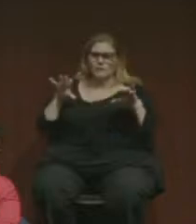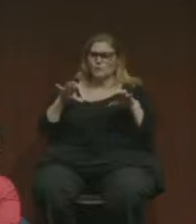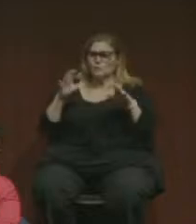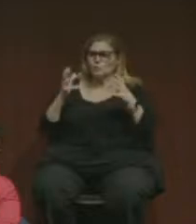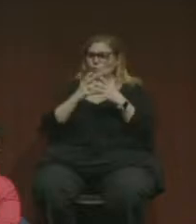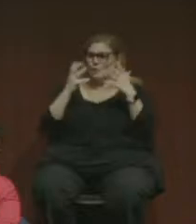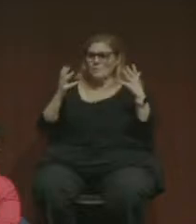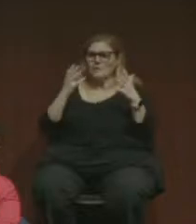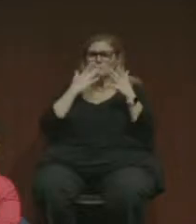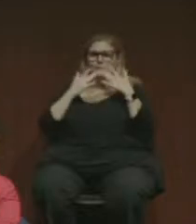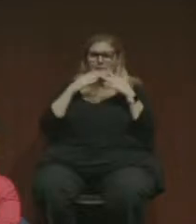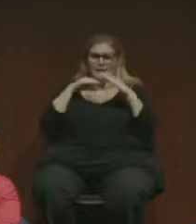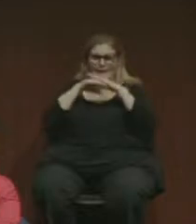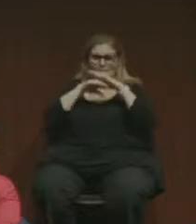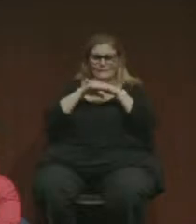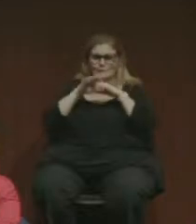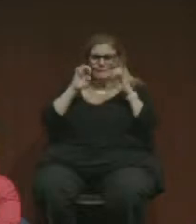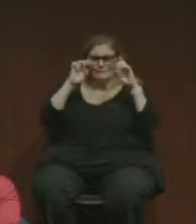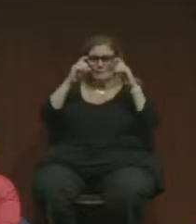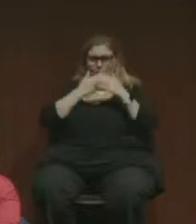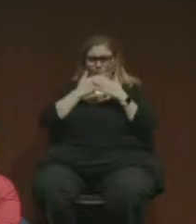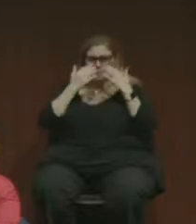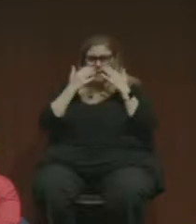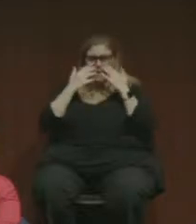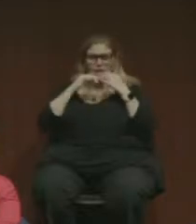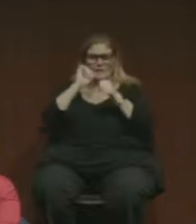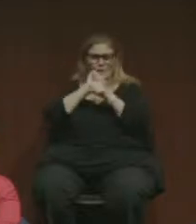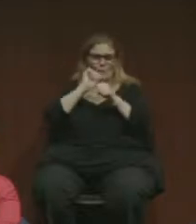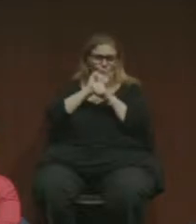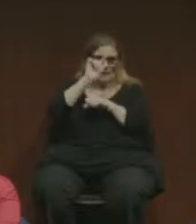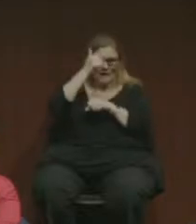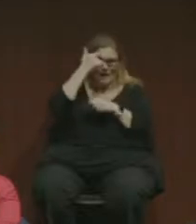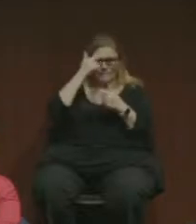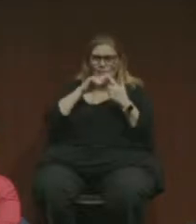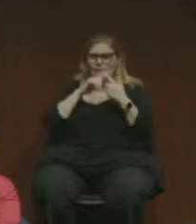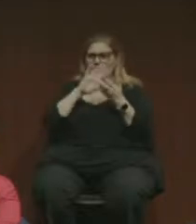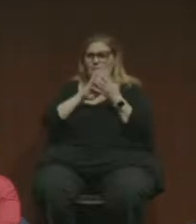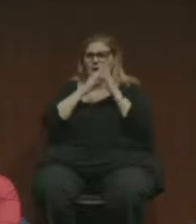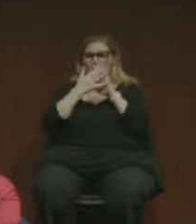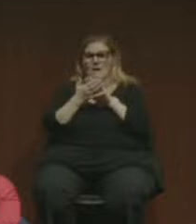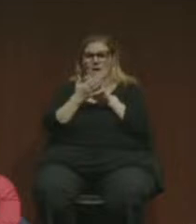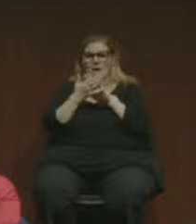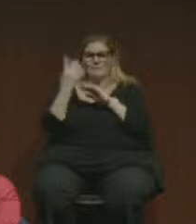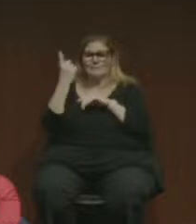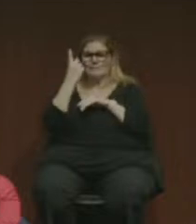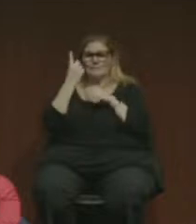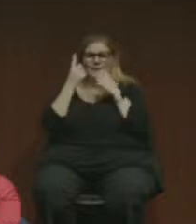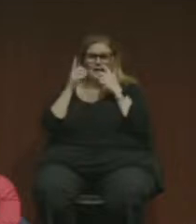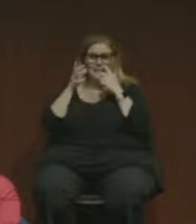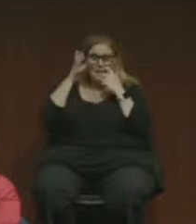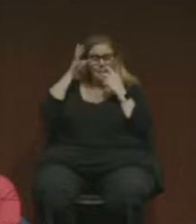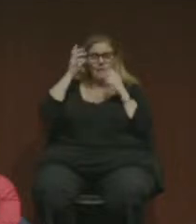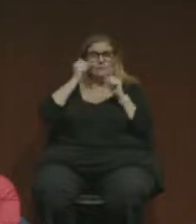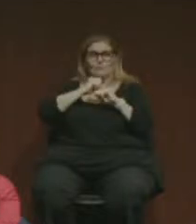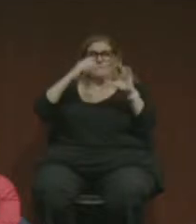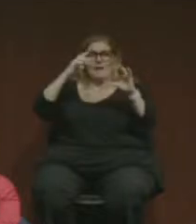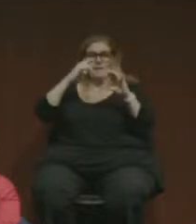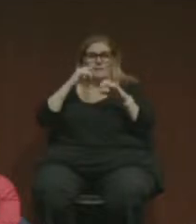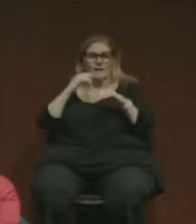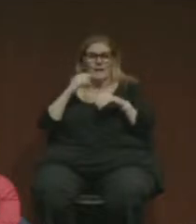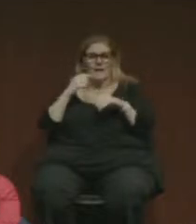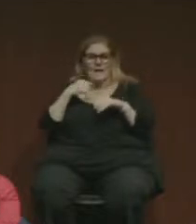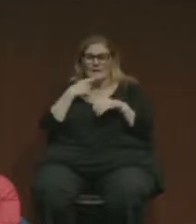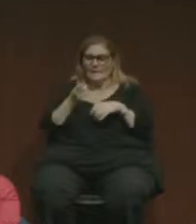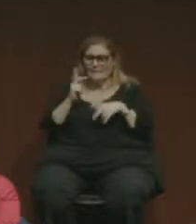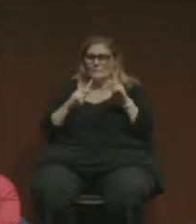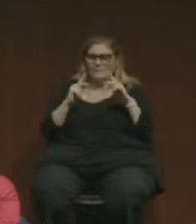with very little access to education, work in the government, become something their parents couldn't imagine. And like I tell